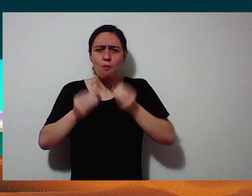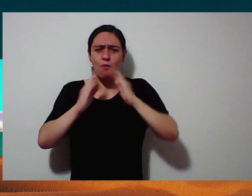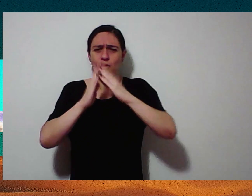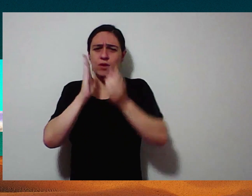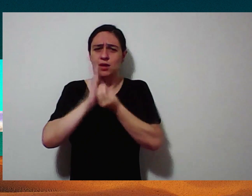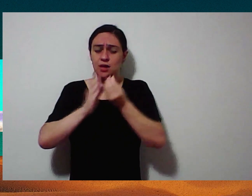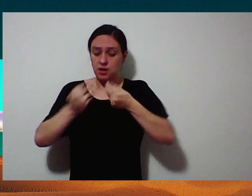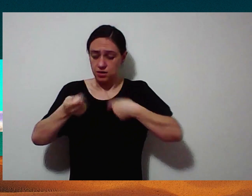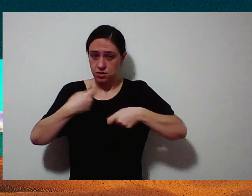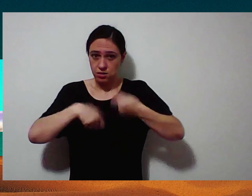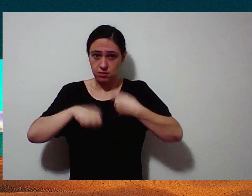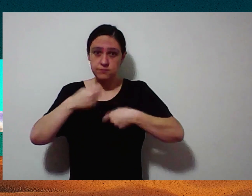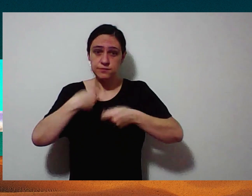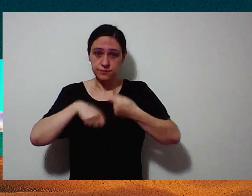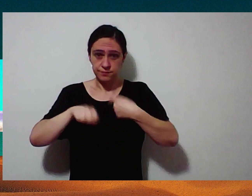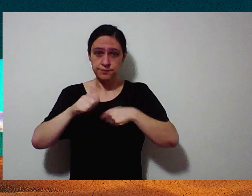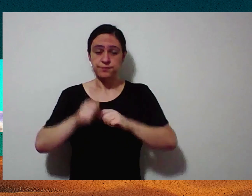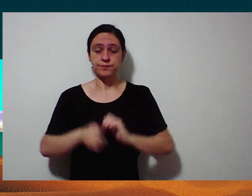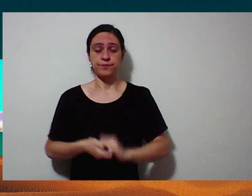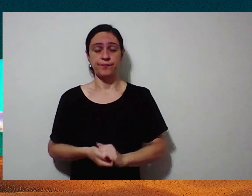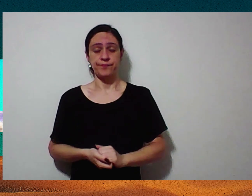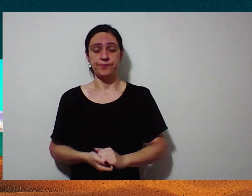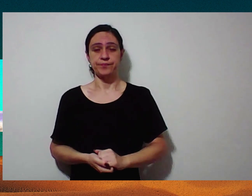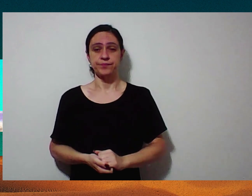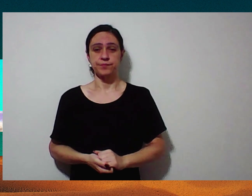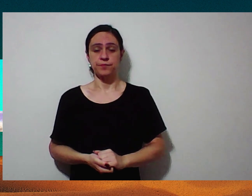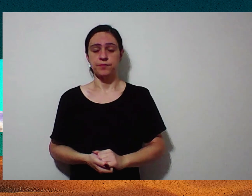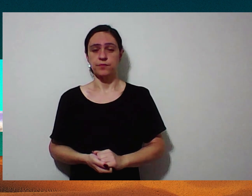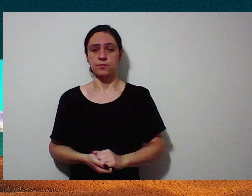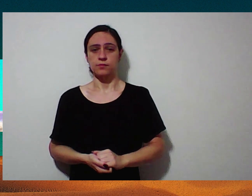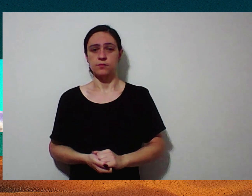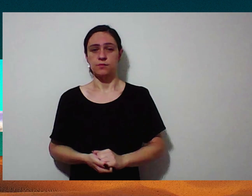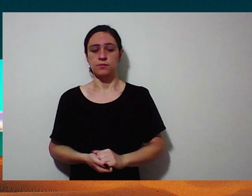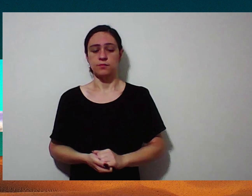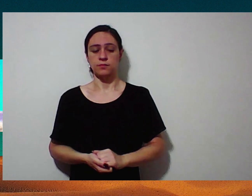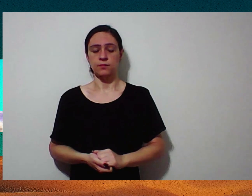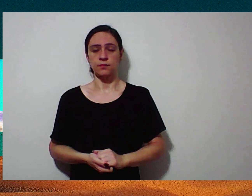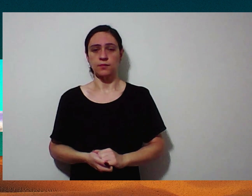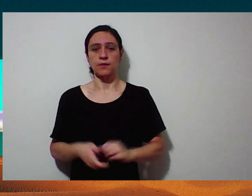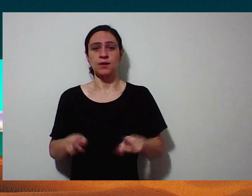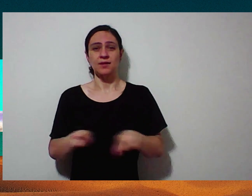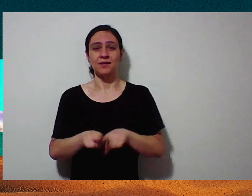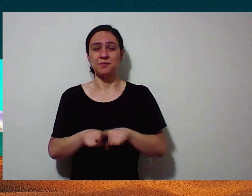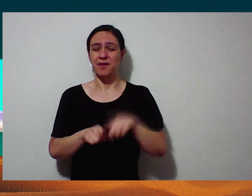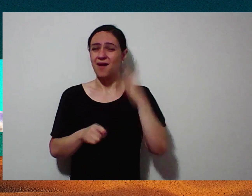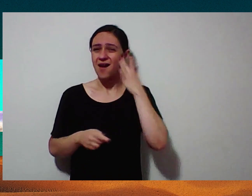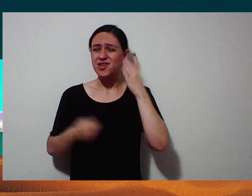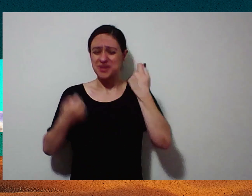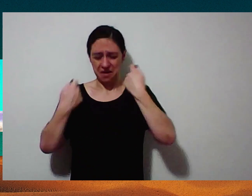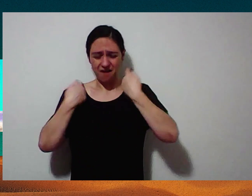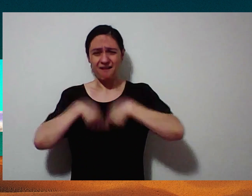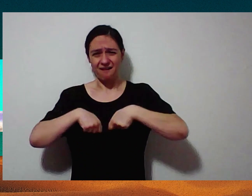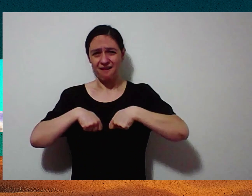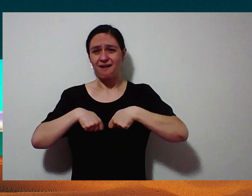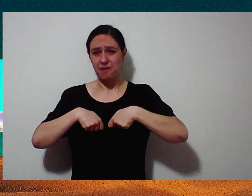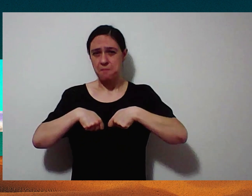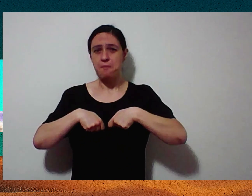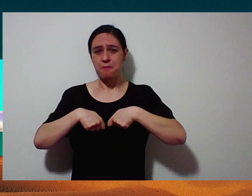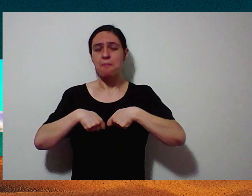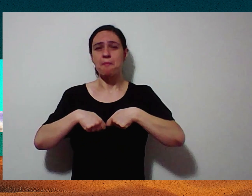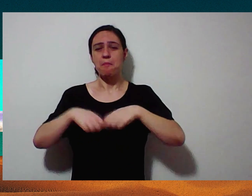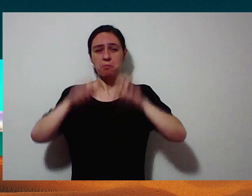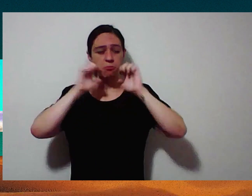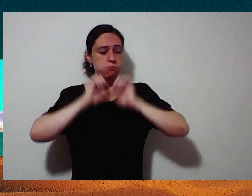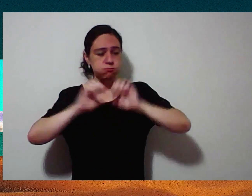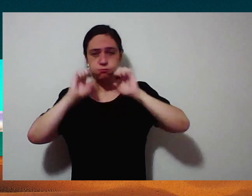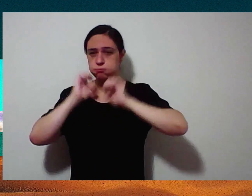in methods on how to administrate the church. E muito capazes em campanhas de evangelização. And